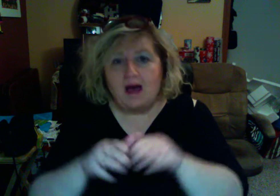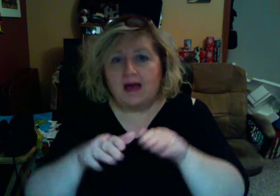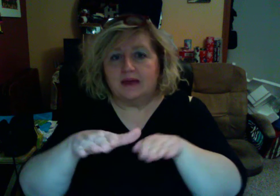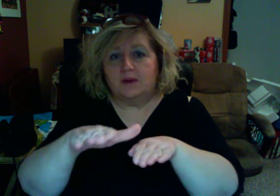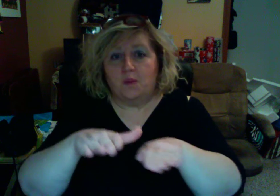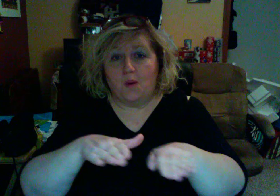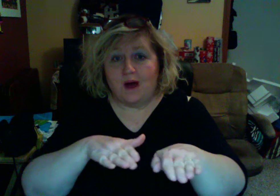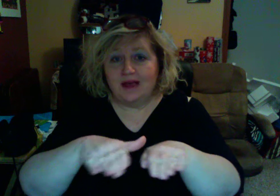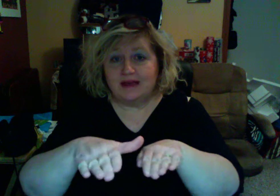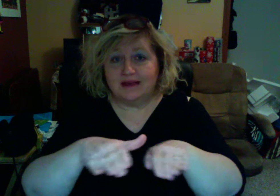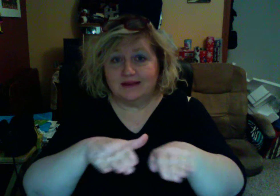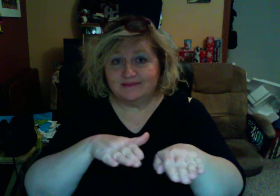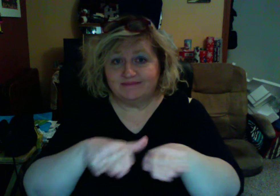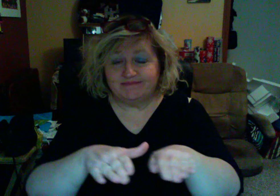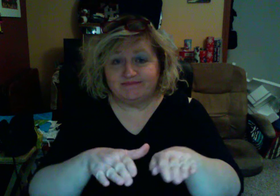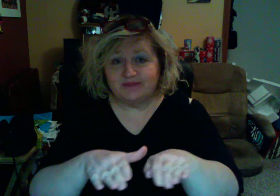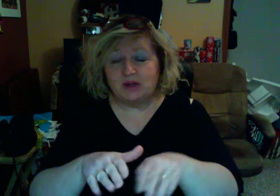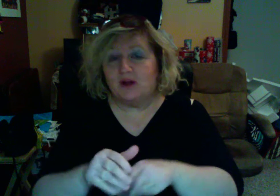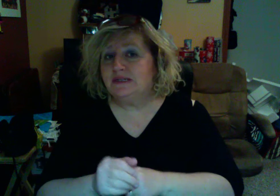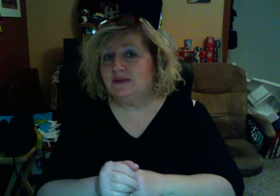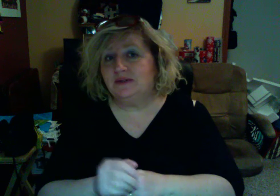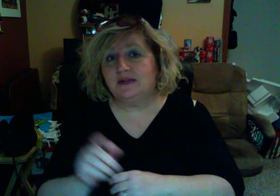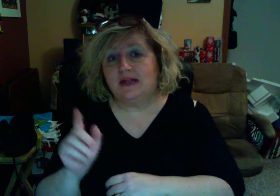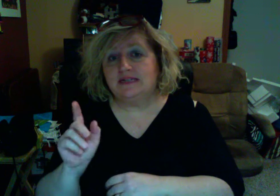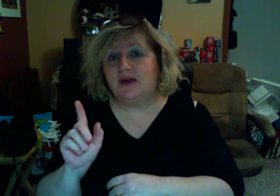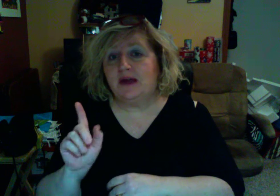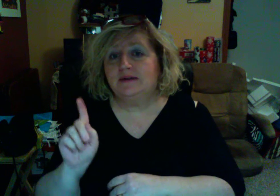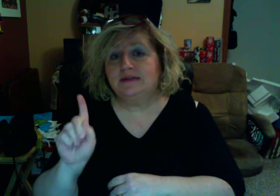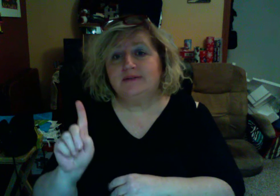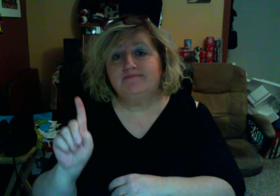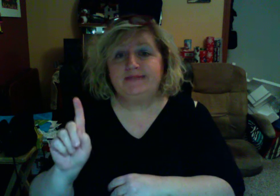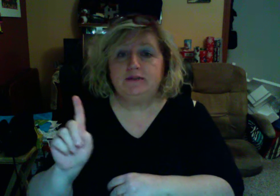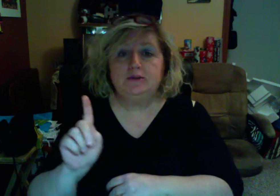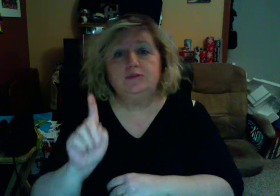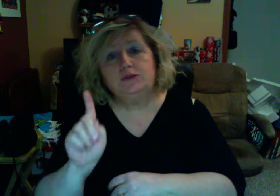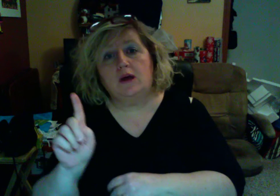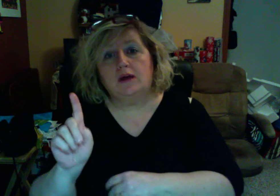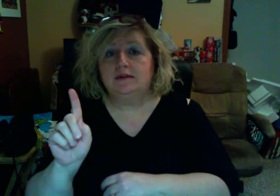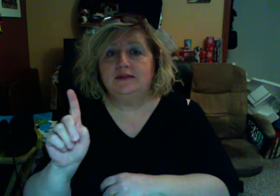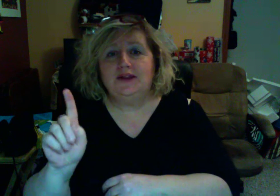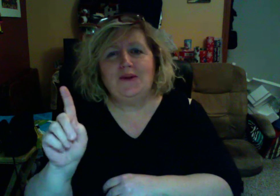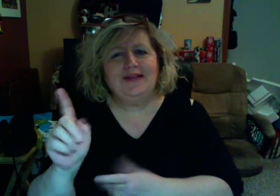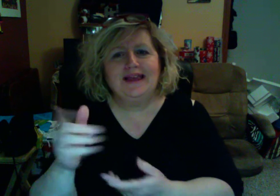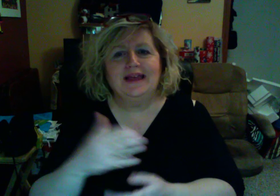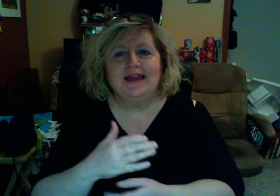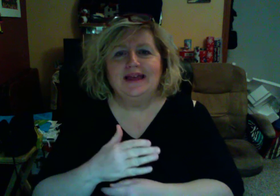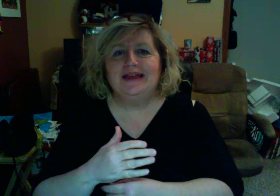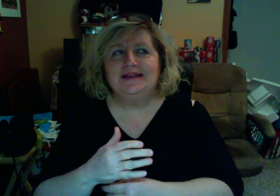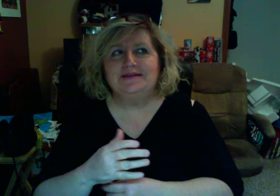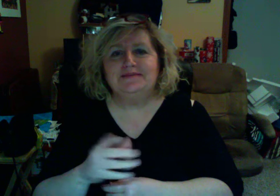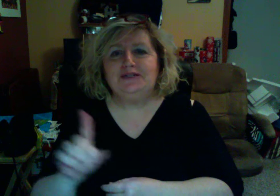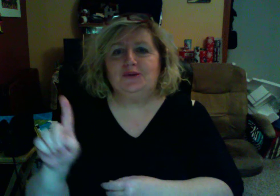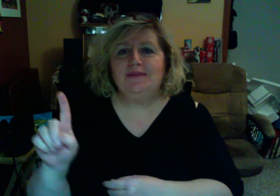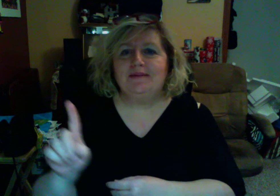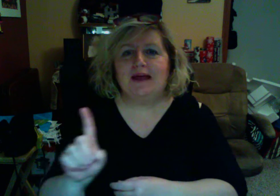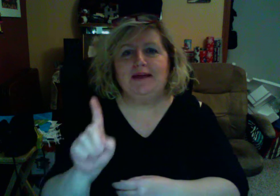Walk. You could also use a classifier. It's like, oh, he was walking, like enjoyment, kind of